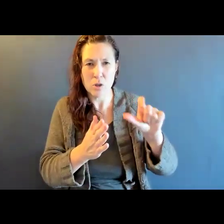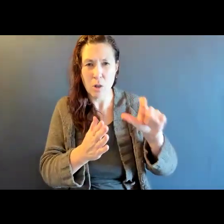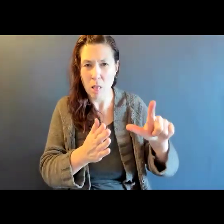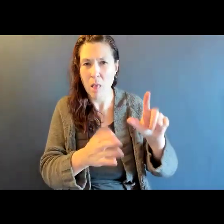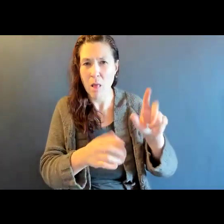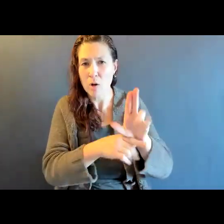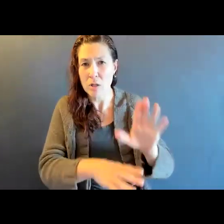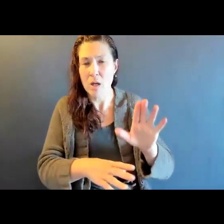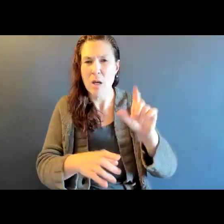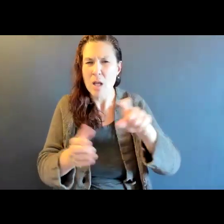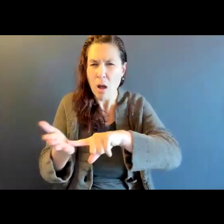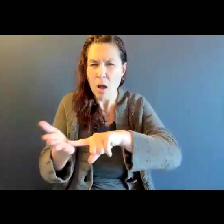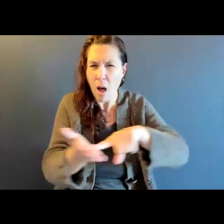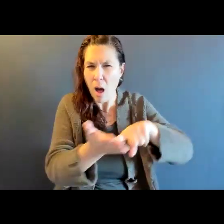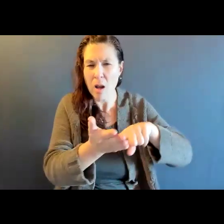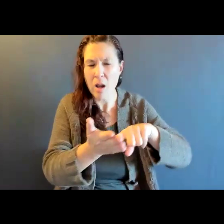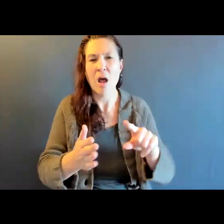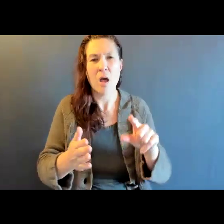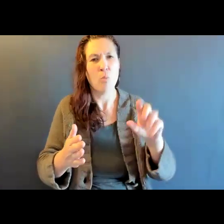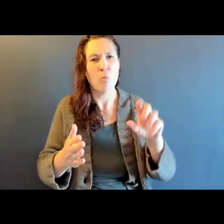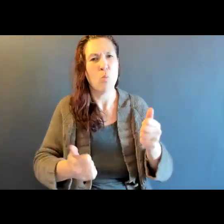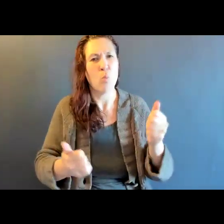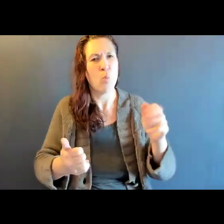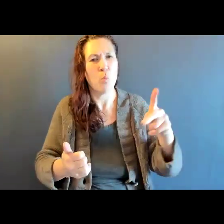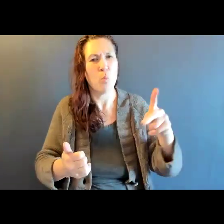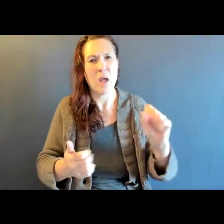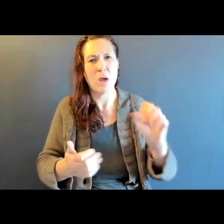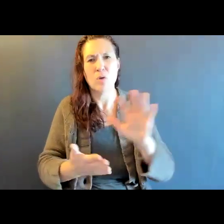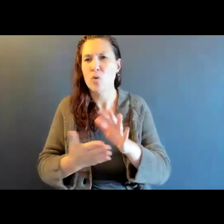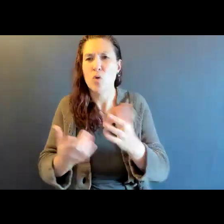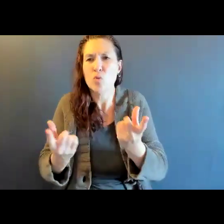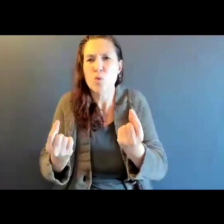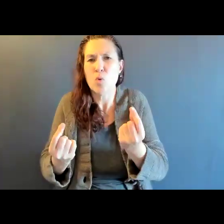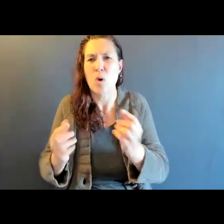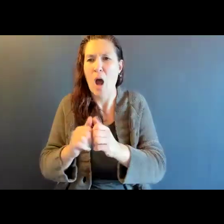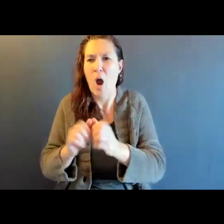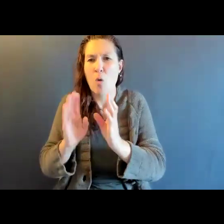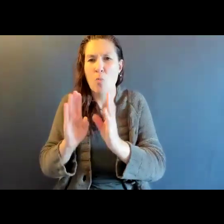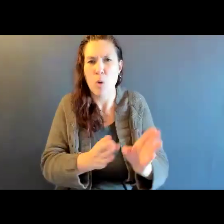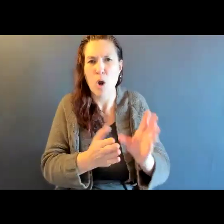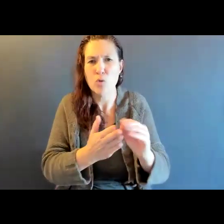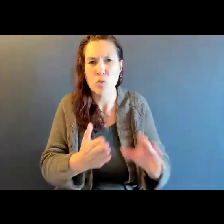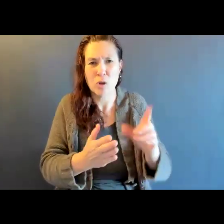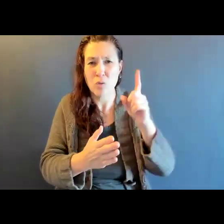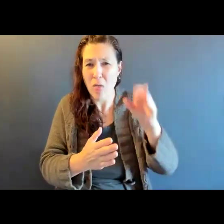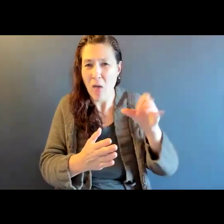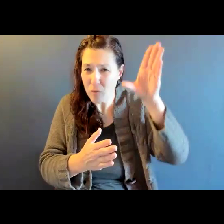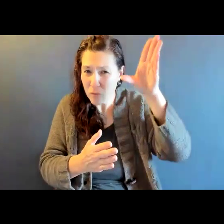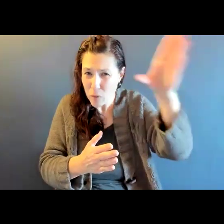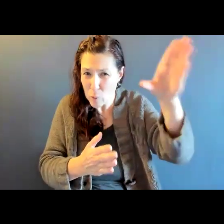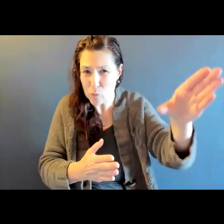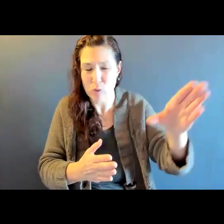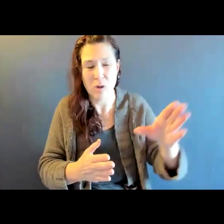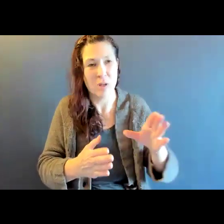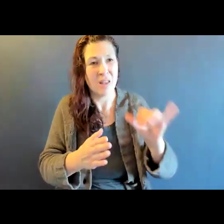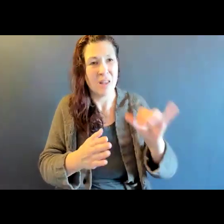are what are currently doing the BPS schools to prepare the students with this necessary ability